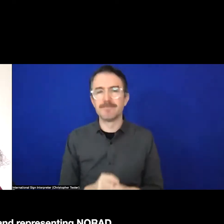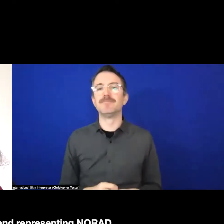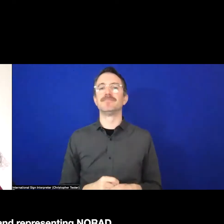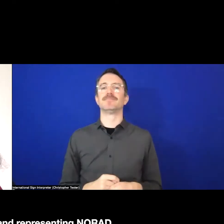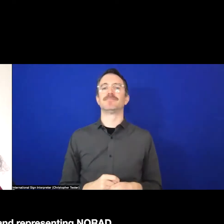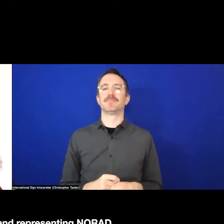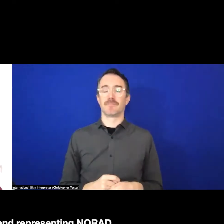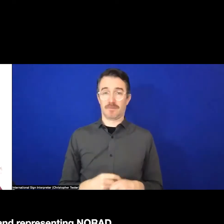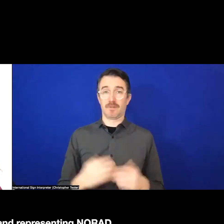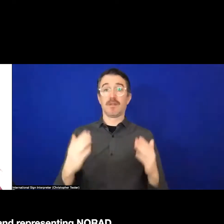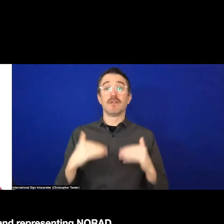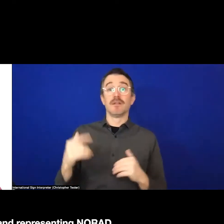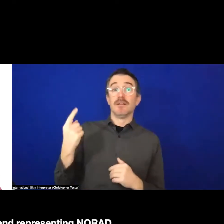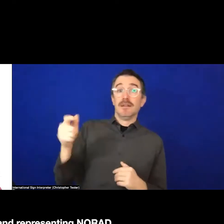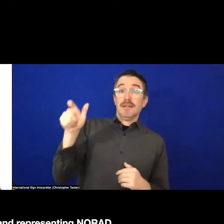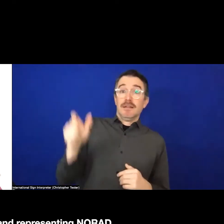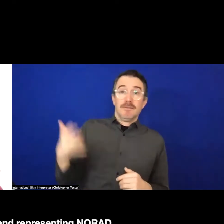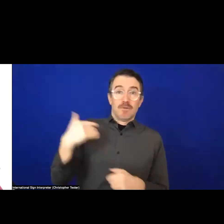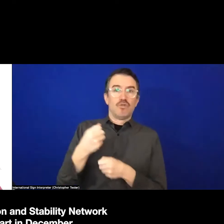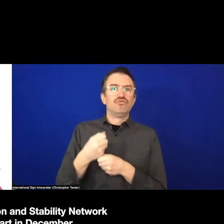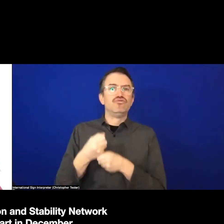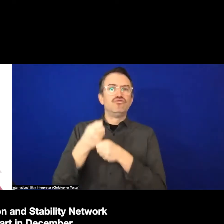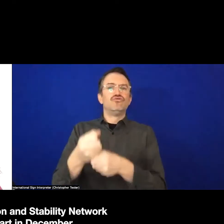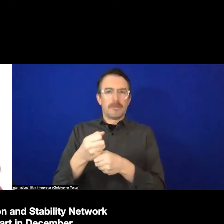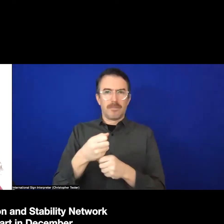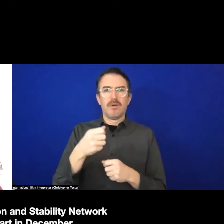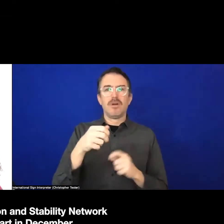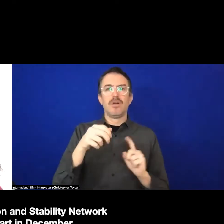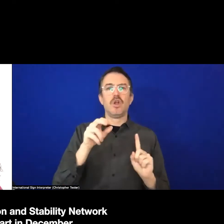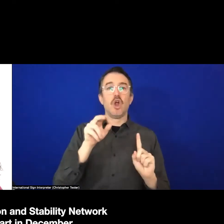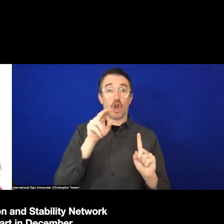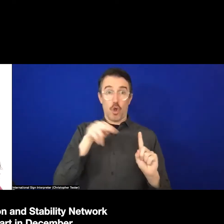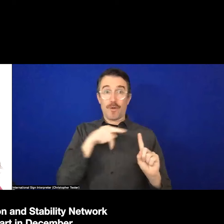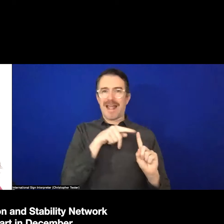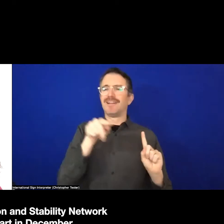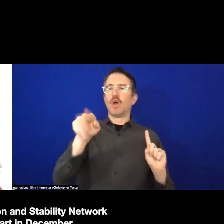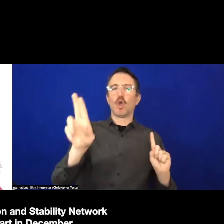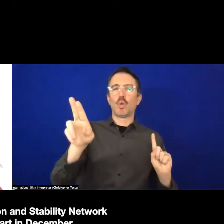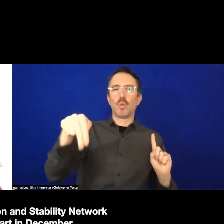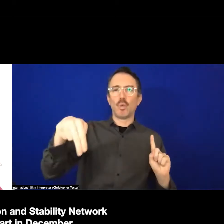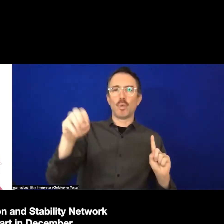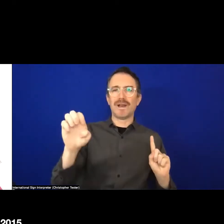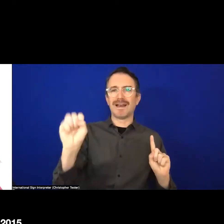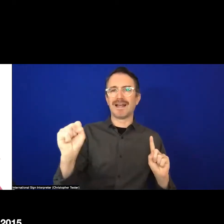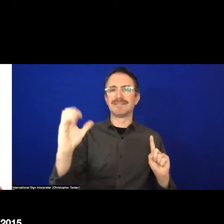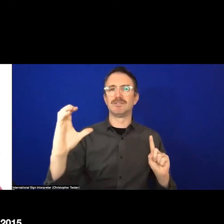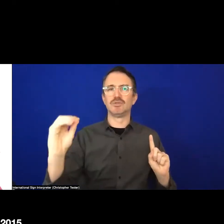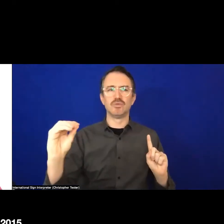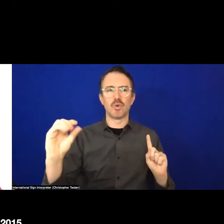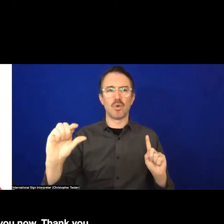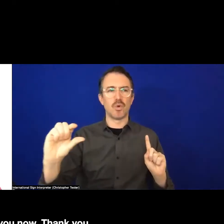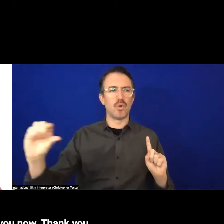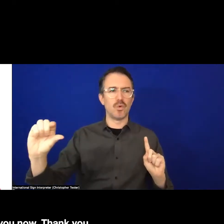program from 2011 to 2014, and representing NORAD in the Global Action on Disability Network since its start in